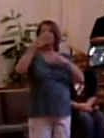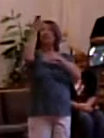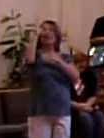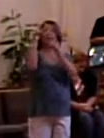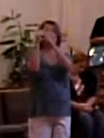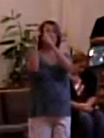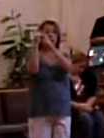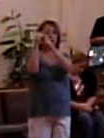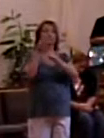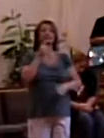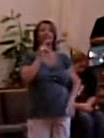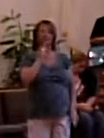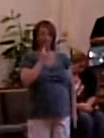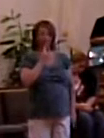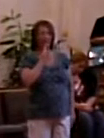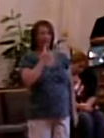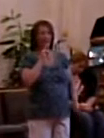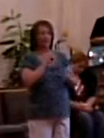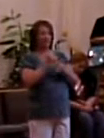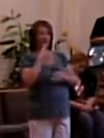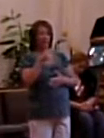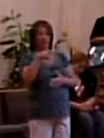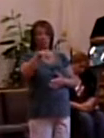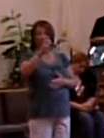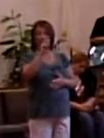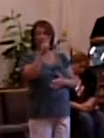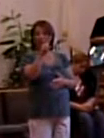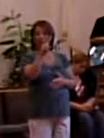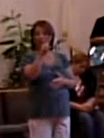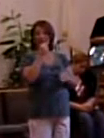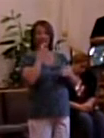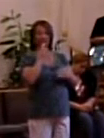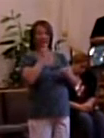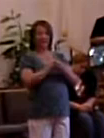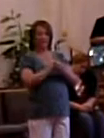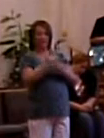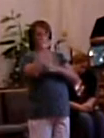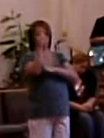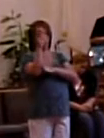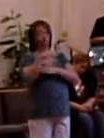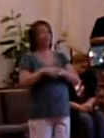in Proverbs, at his word, it says in Proverbs 3,